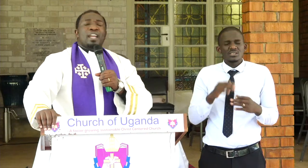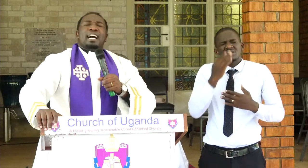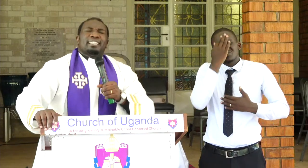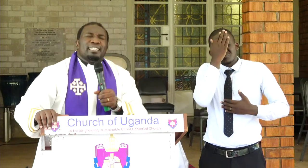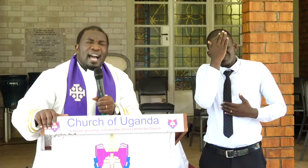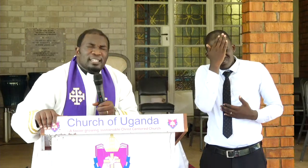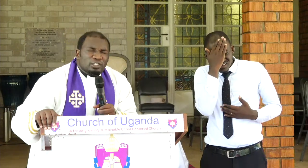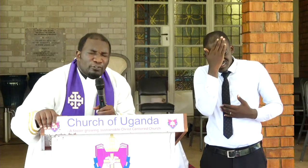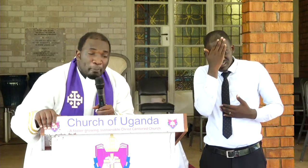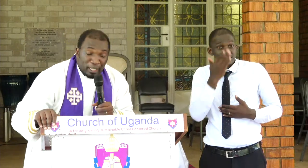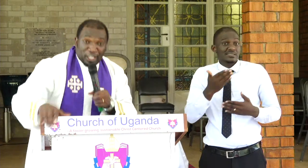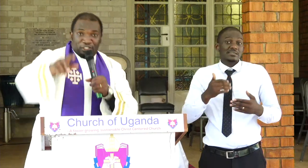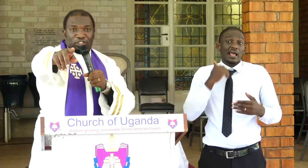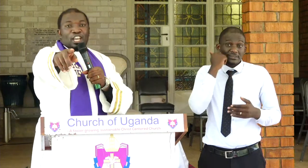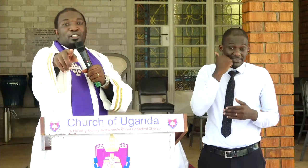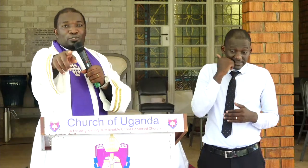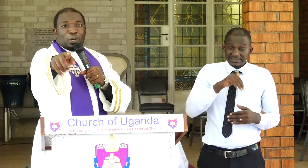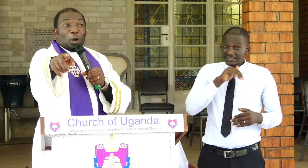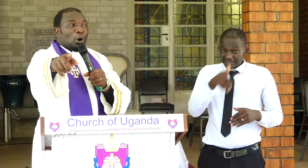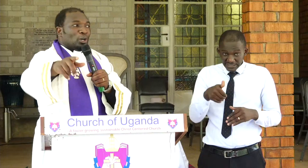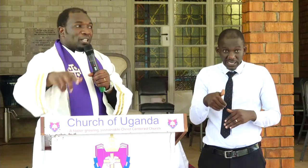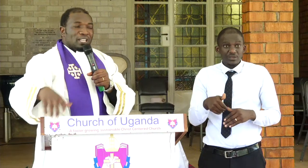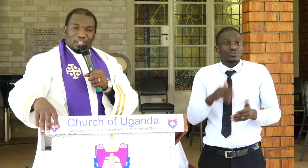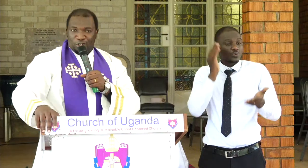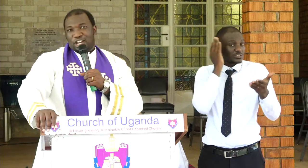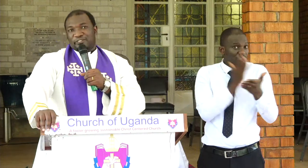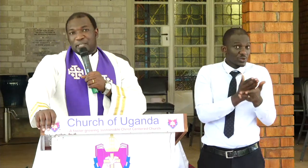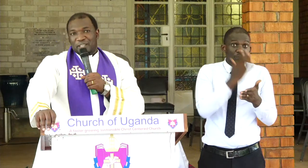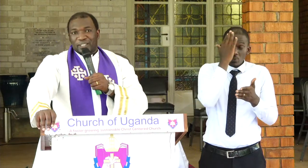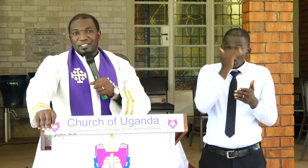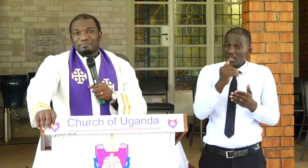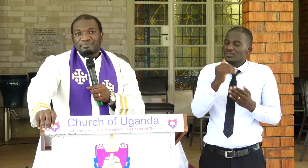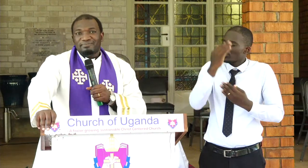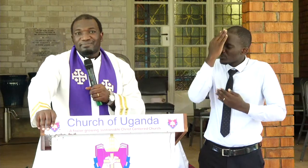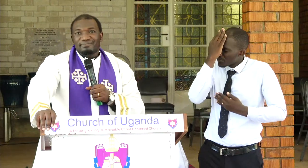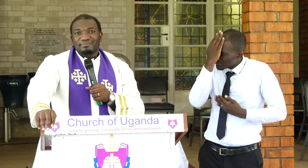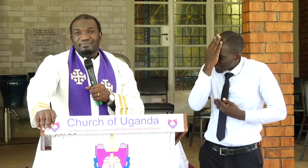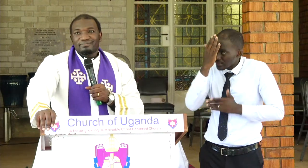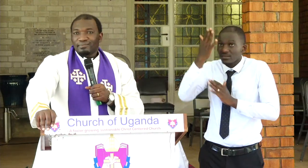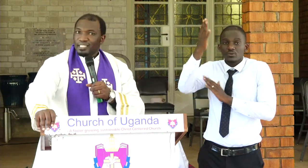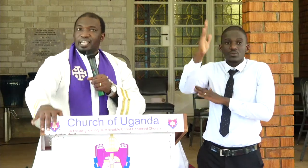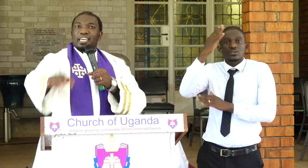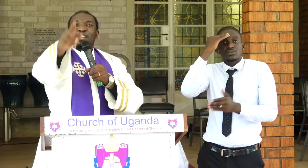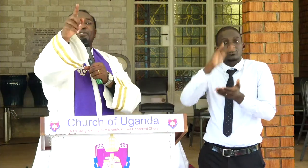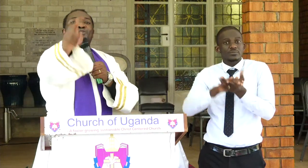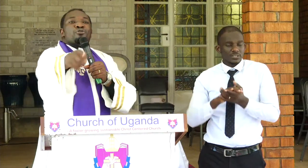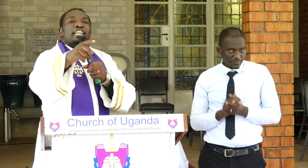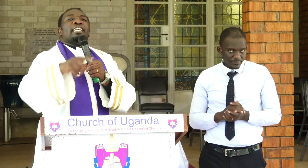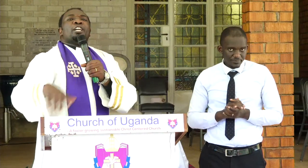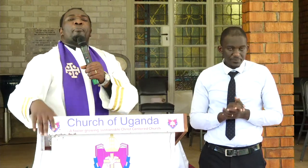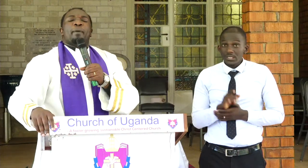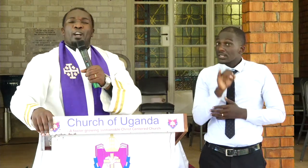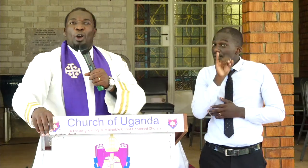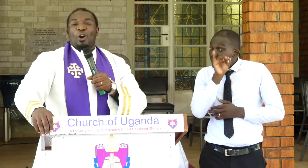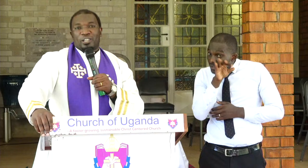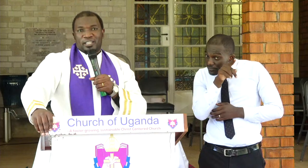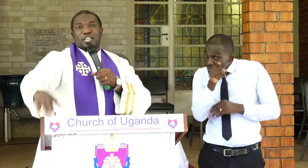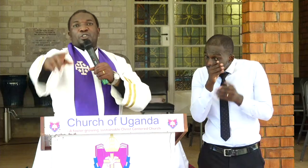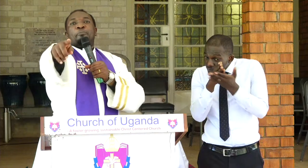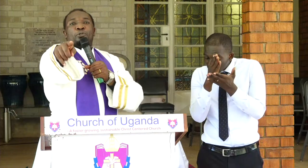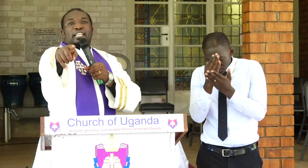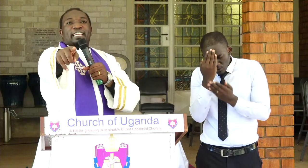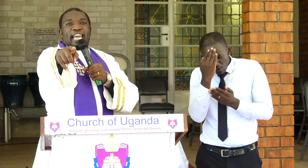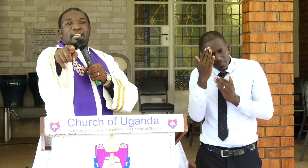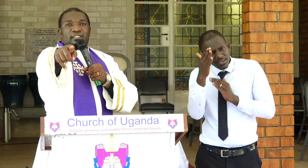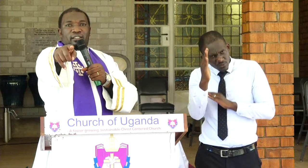fornication, as an act of obedience to the God that you have believed. If you really obey God,